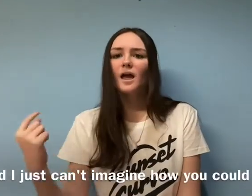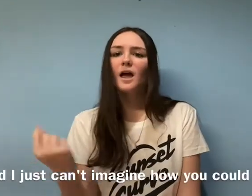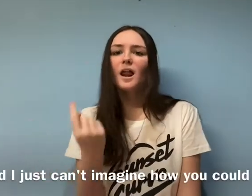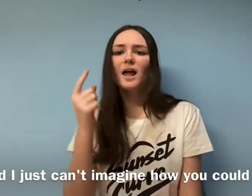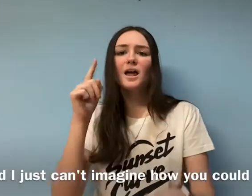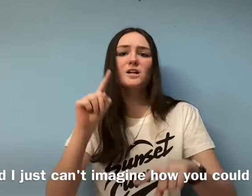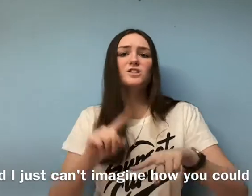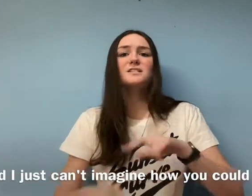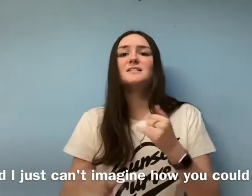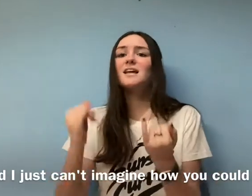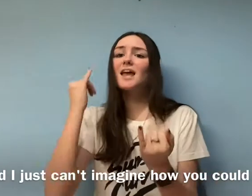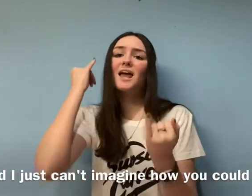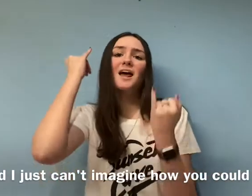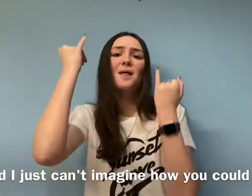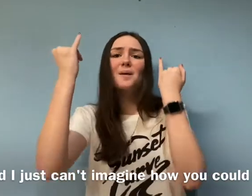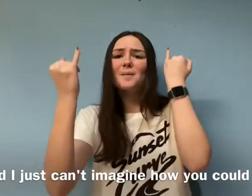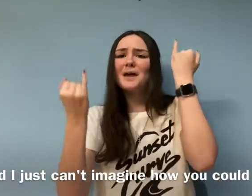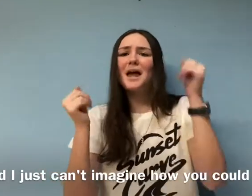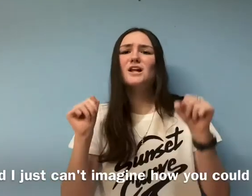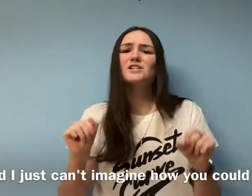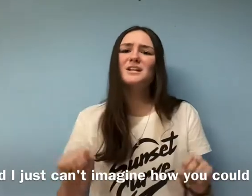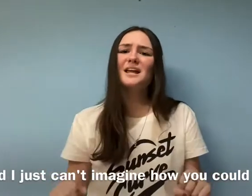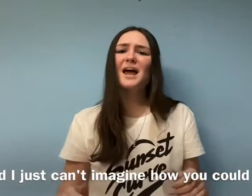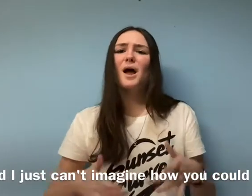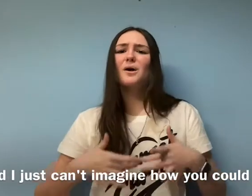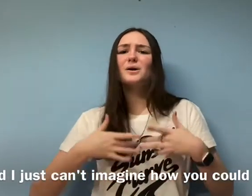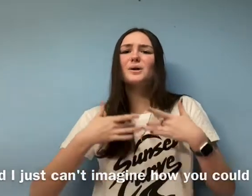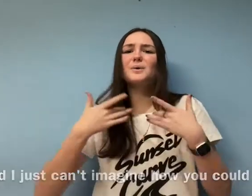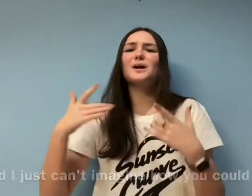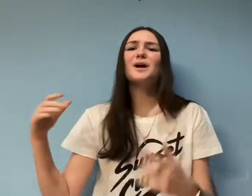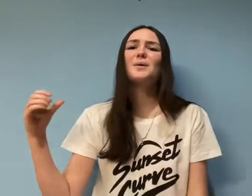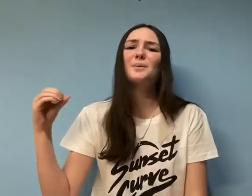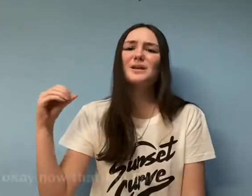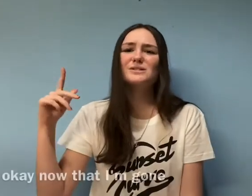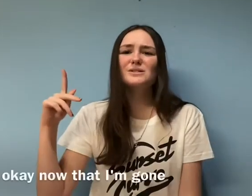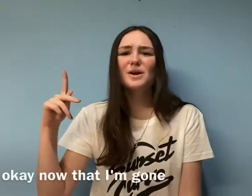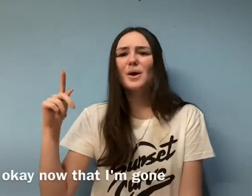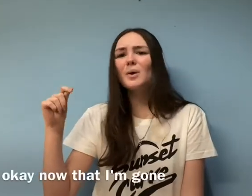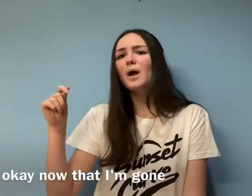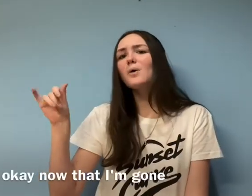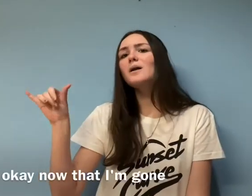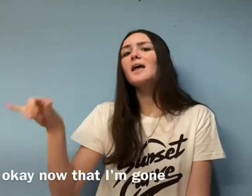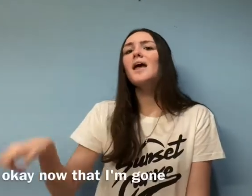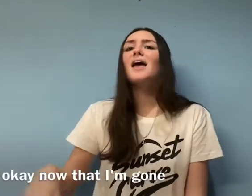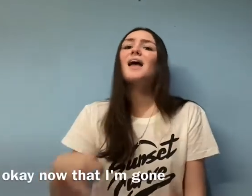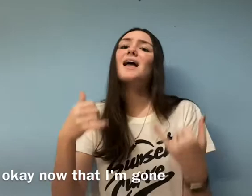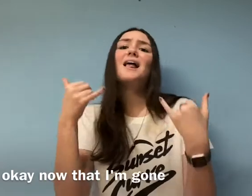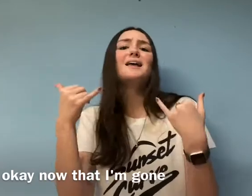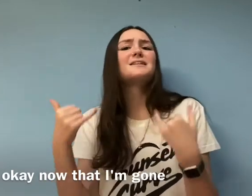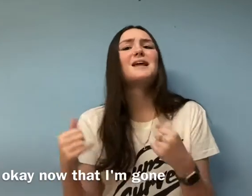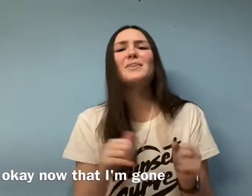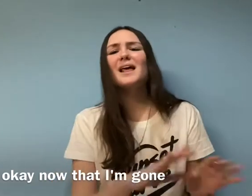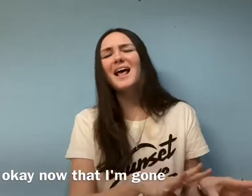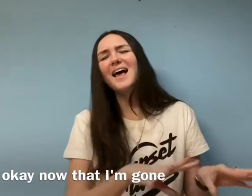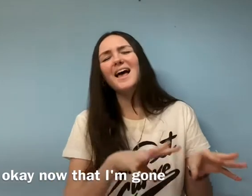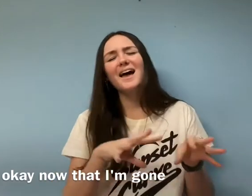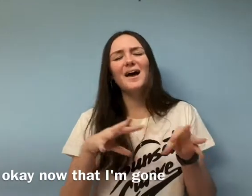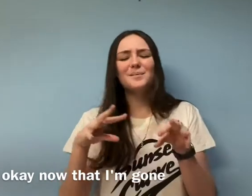And I just can't imagine how you could be so okay now that I'm